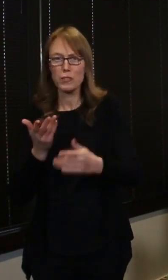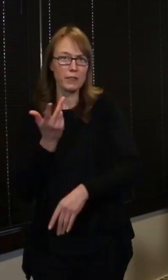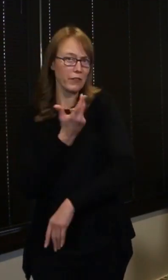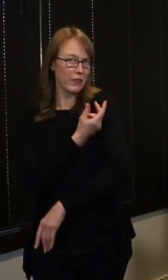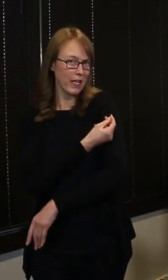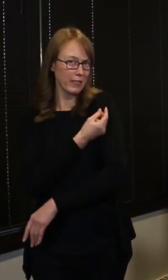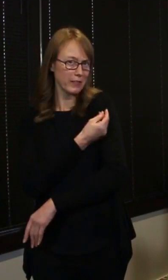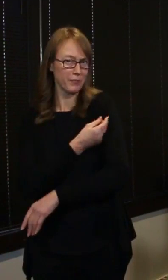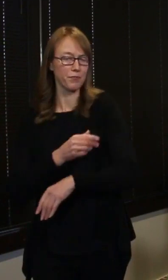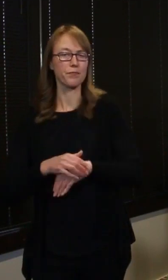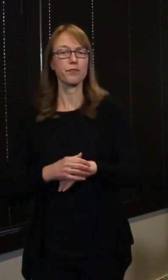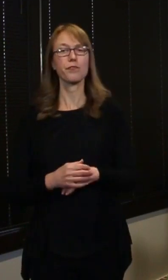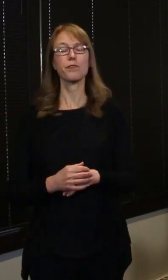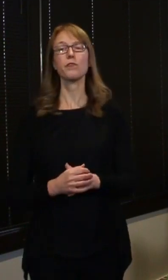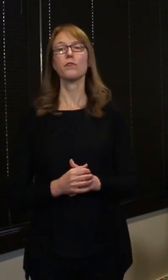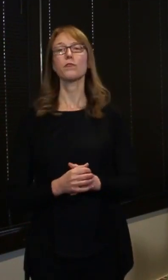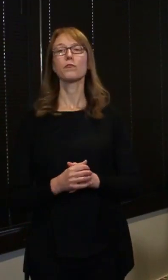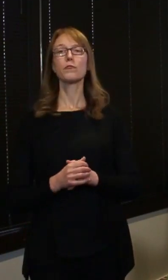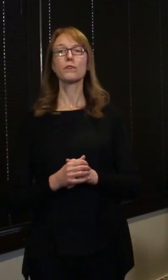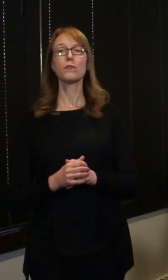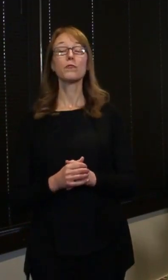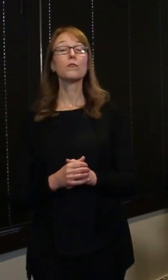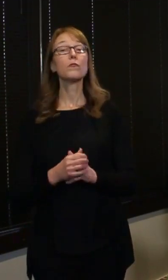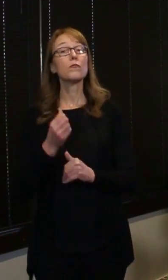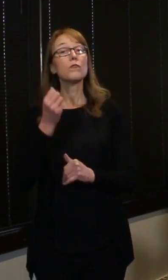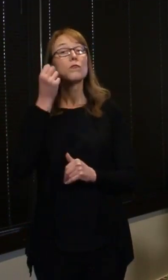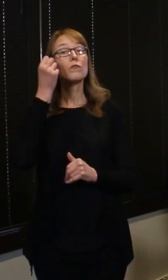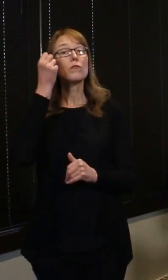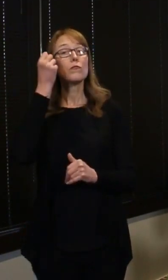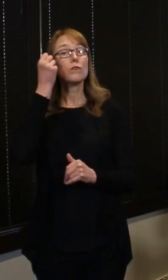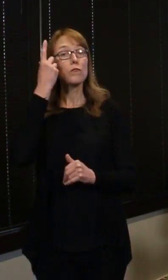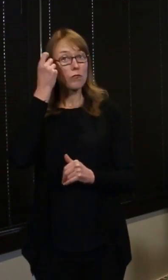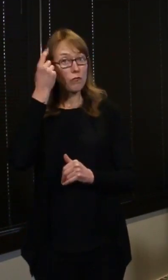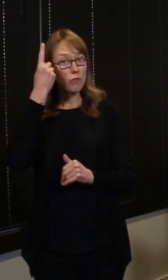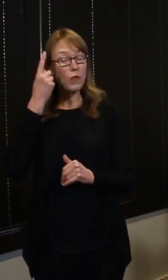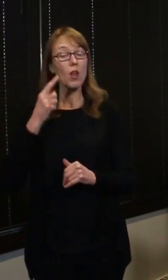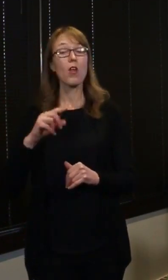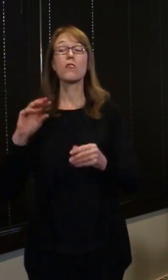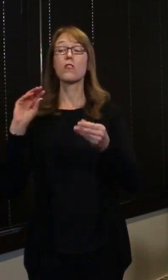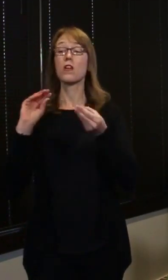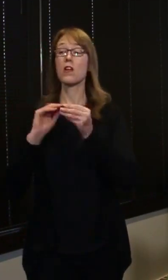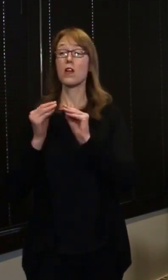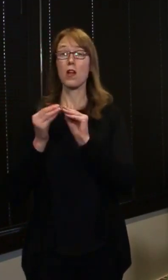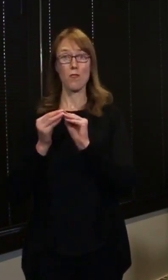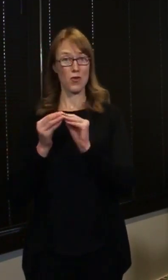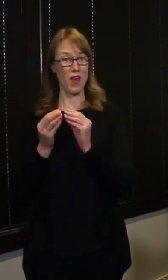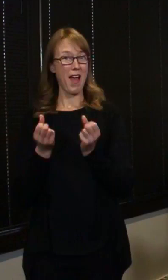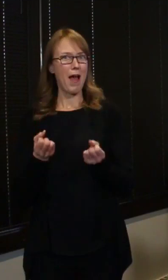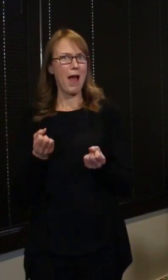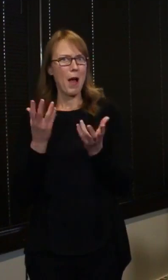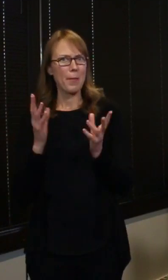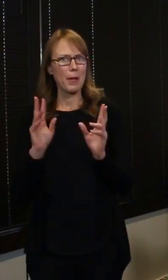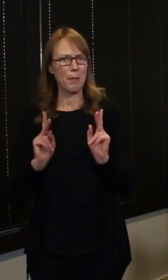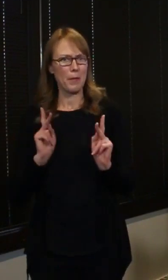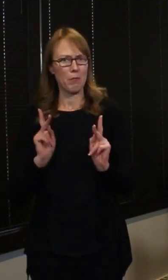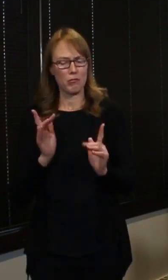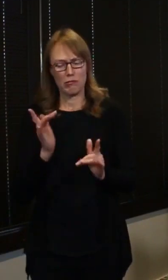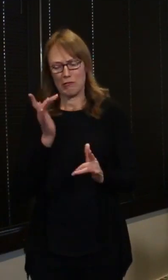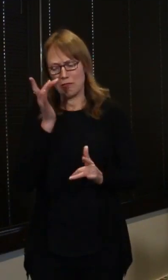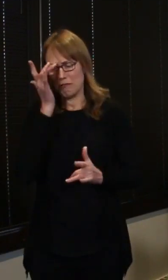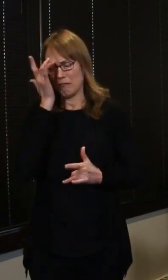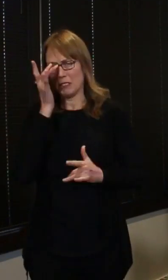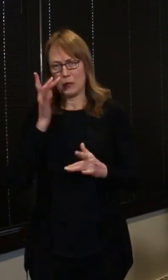cases isn't just primarily due to vaccinations. It is part of it, no doubt, particularly with the long-term care and the nursing